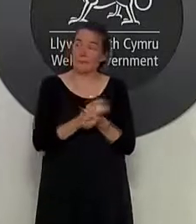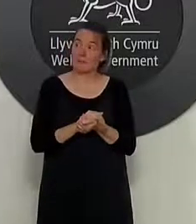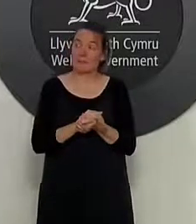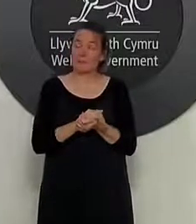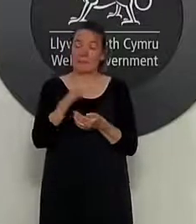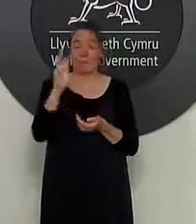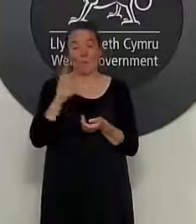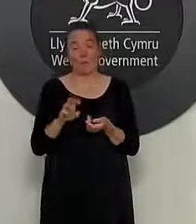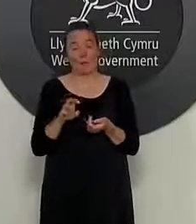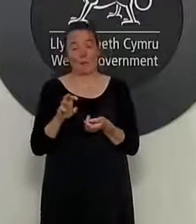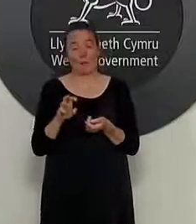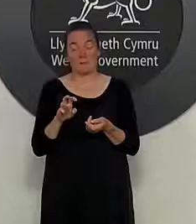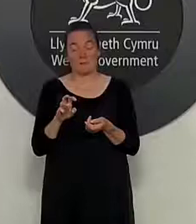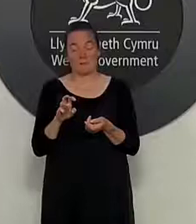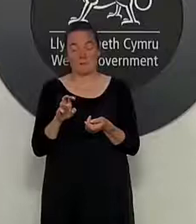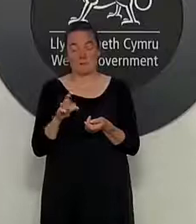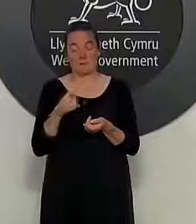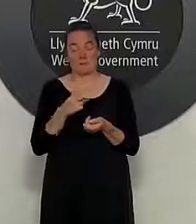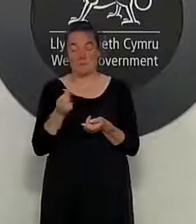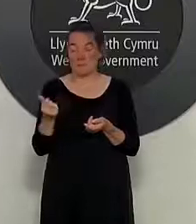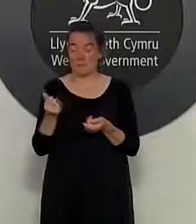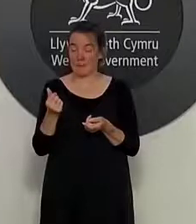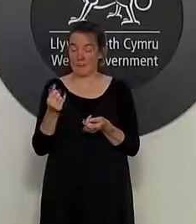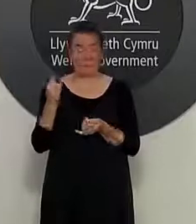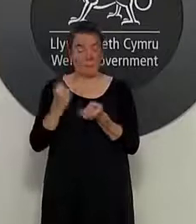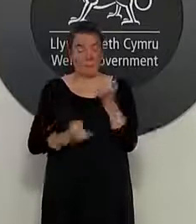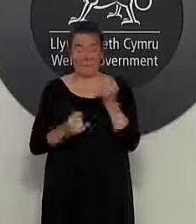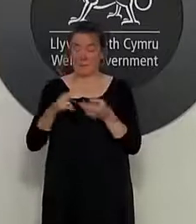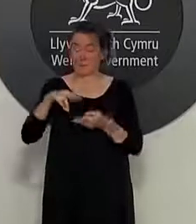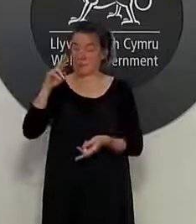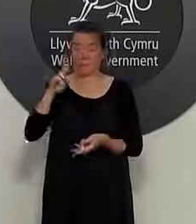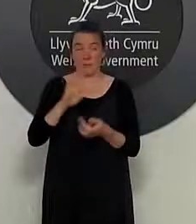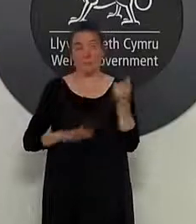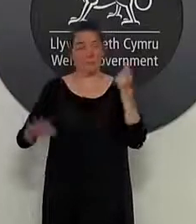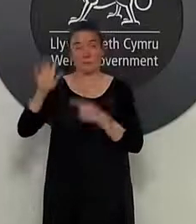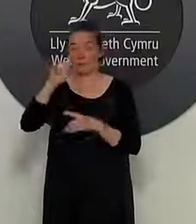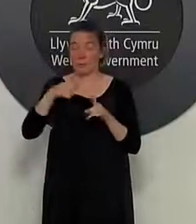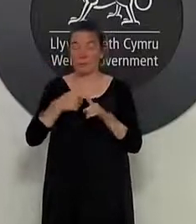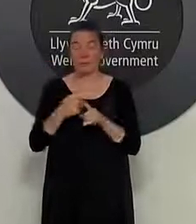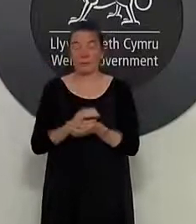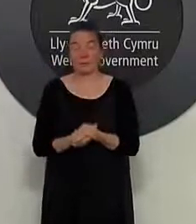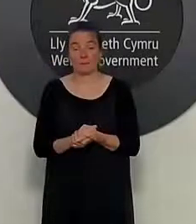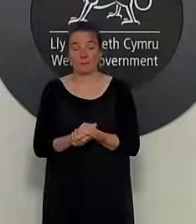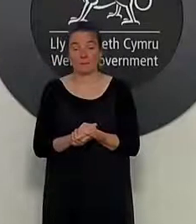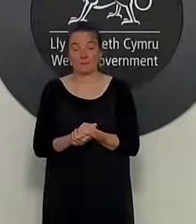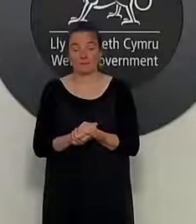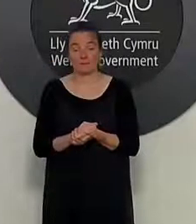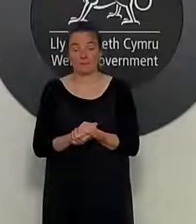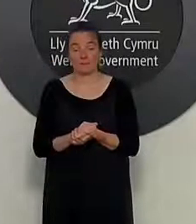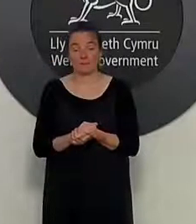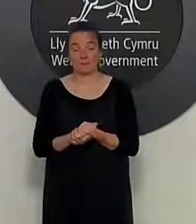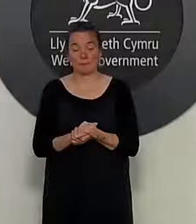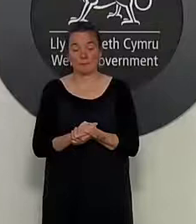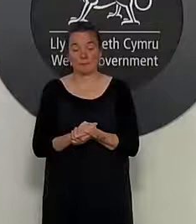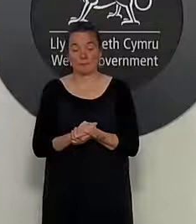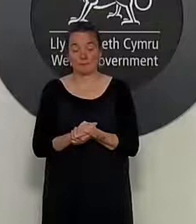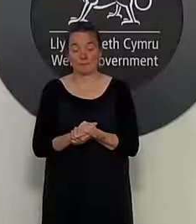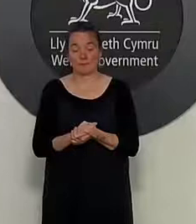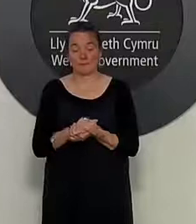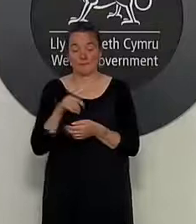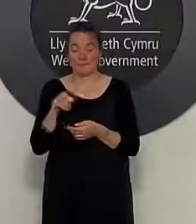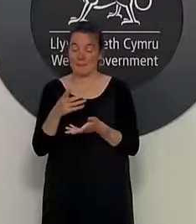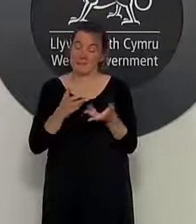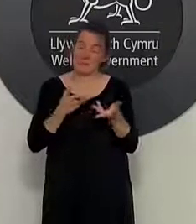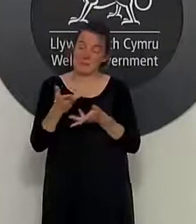seeing some of the highest in increases in the UK. I think that's a discussion that we need to have, and we will be